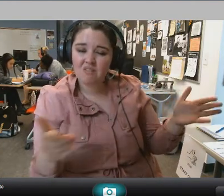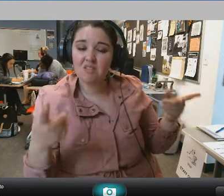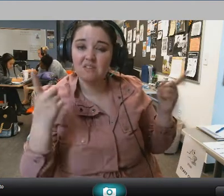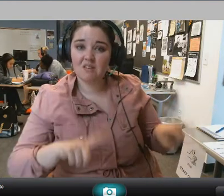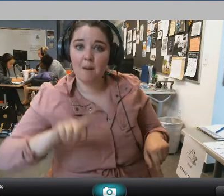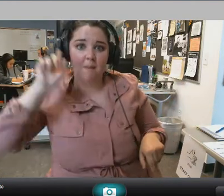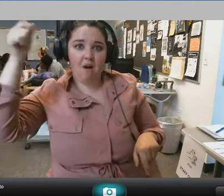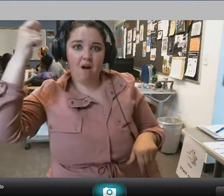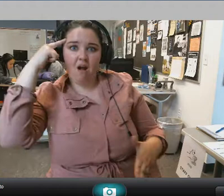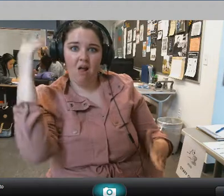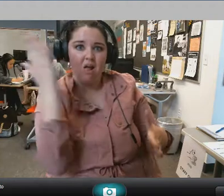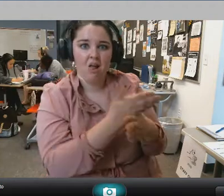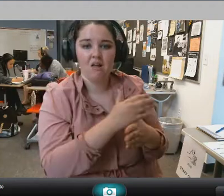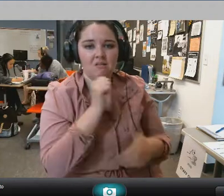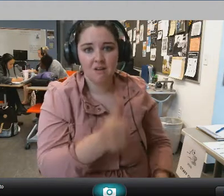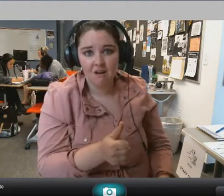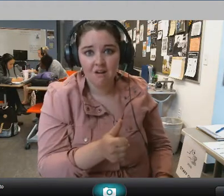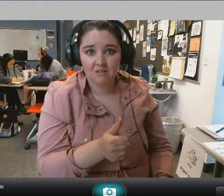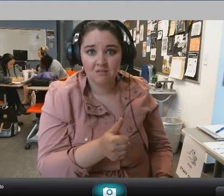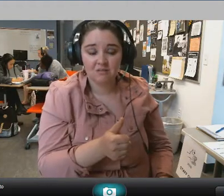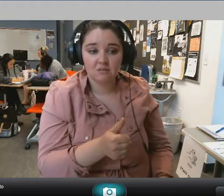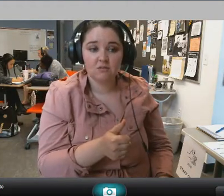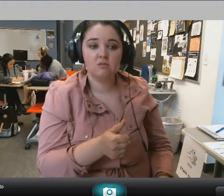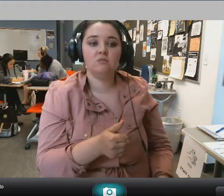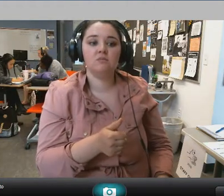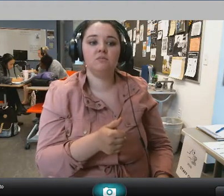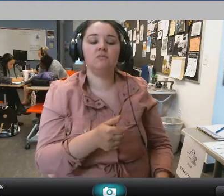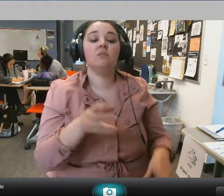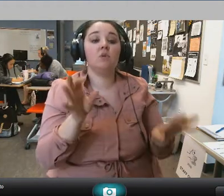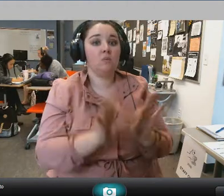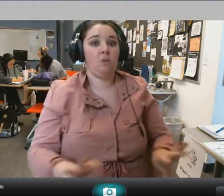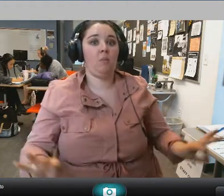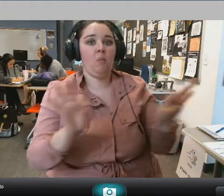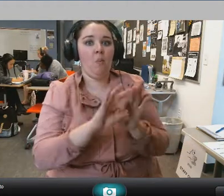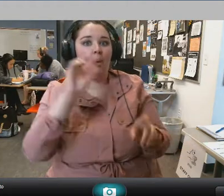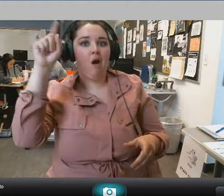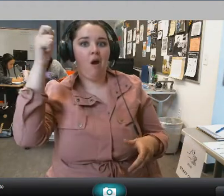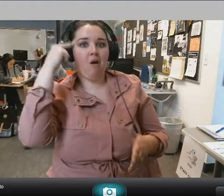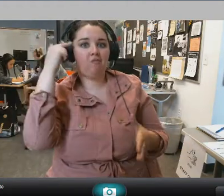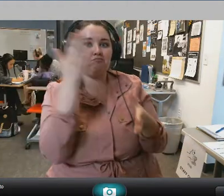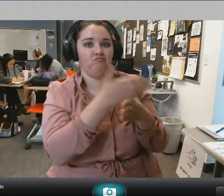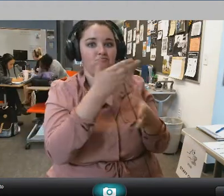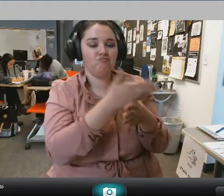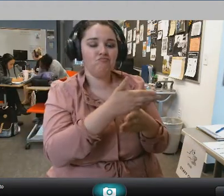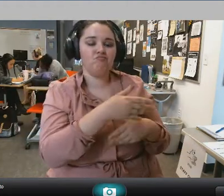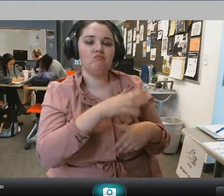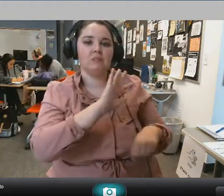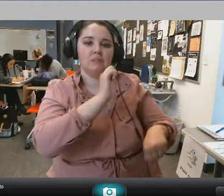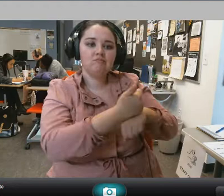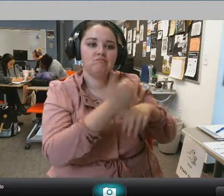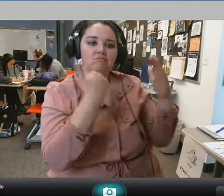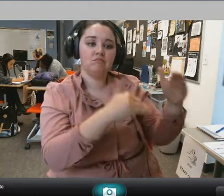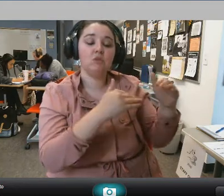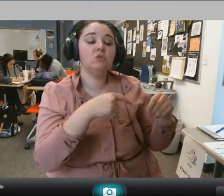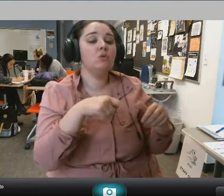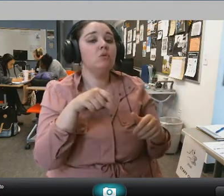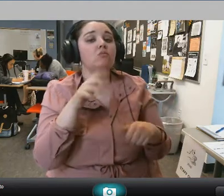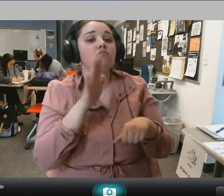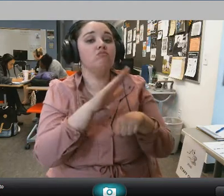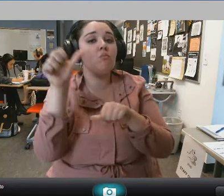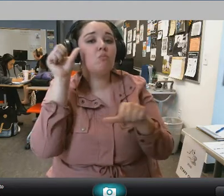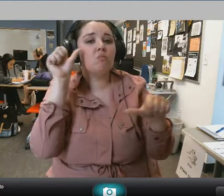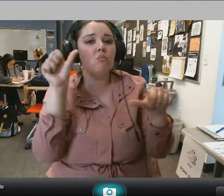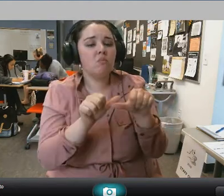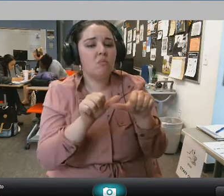restriction. What you need to do is keep in mind that how much do we